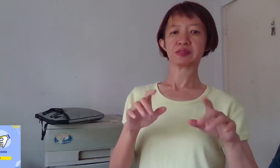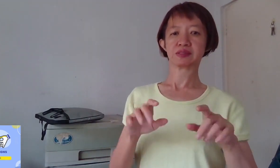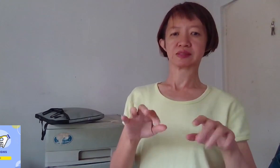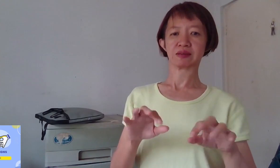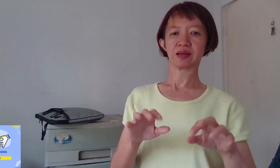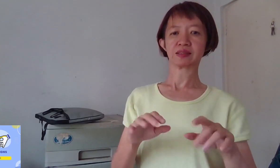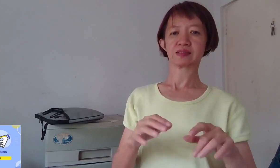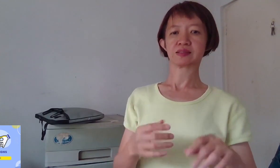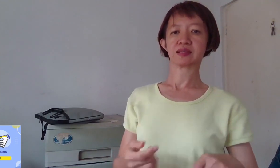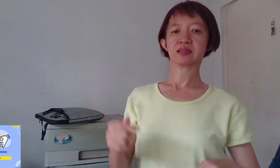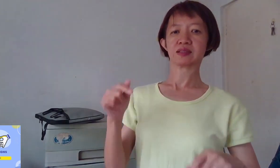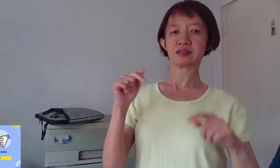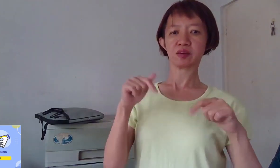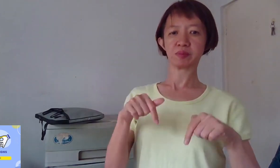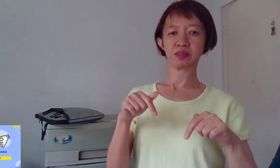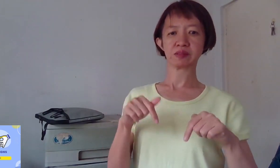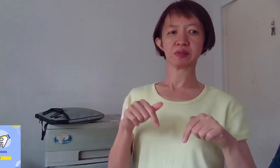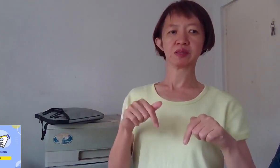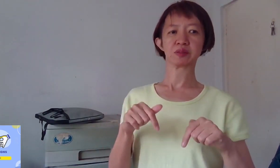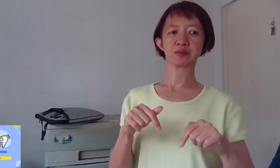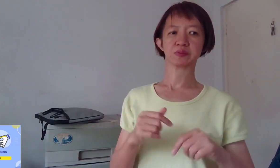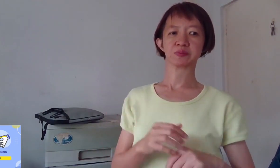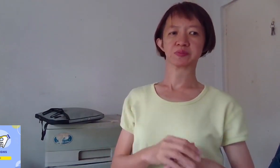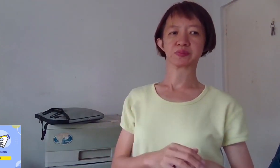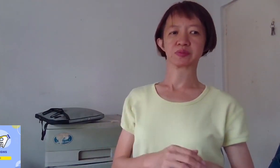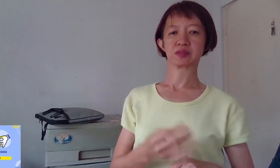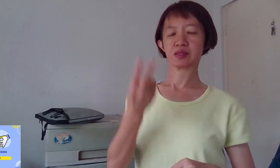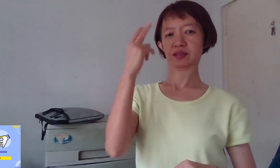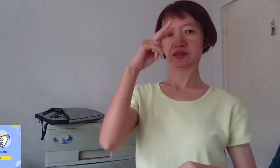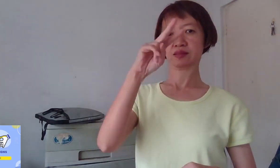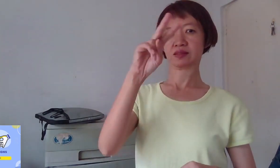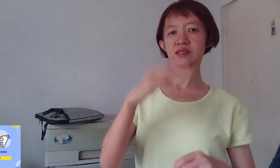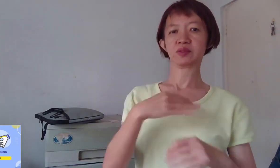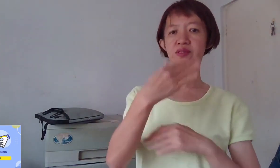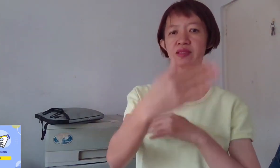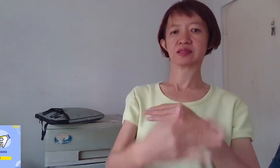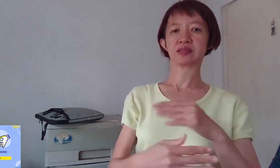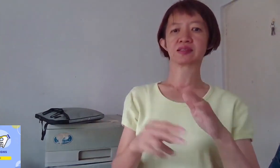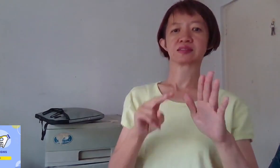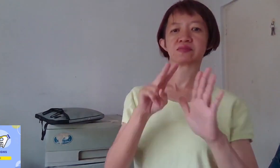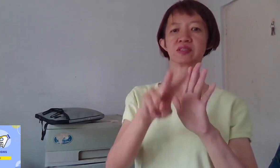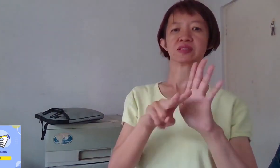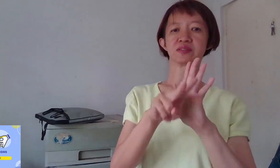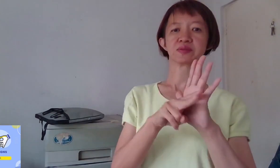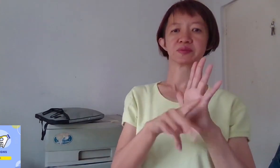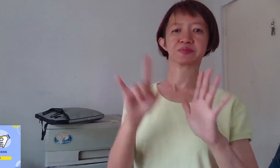please write in the comments below. See you in the next video.